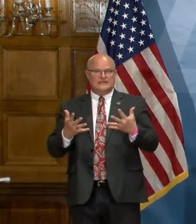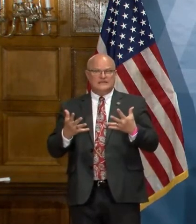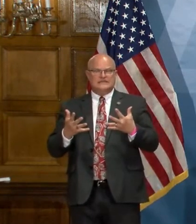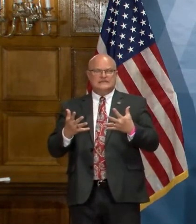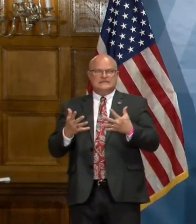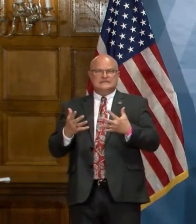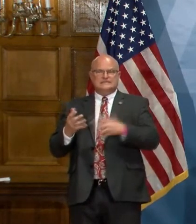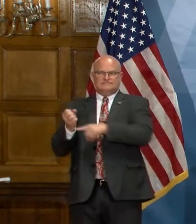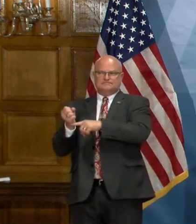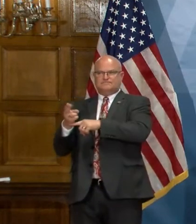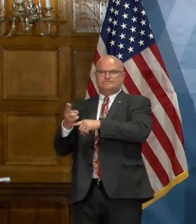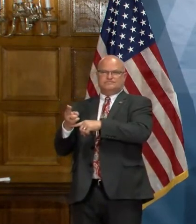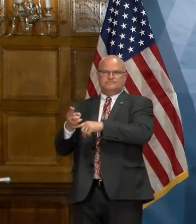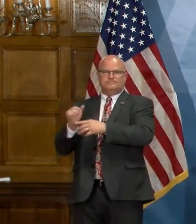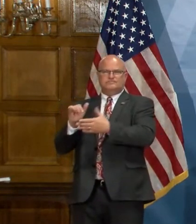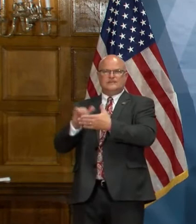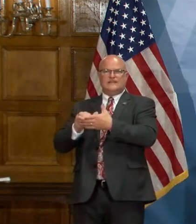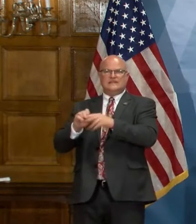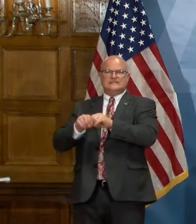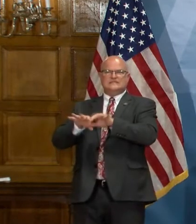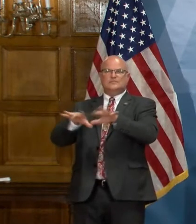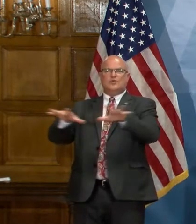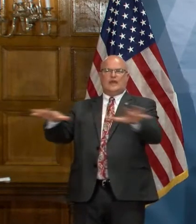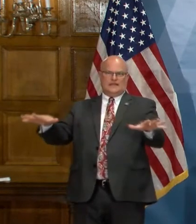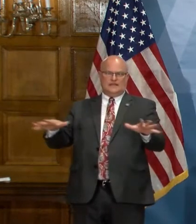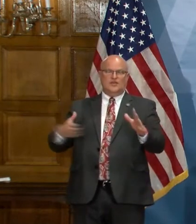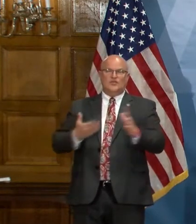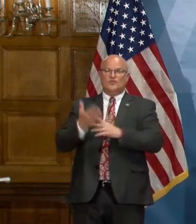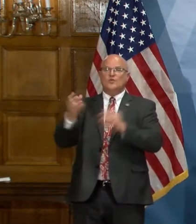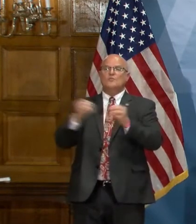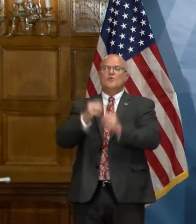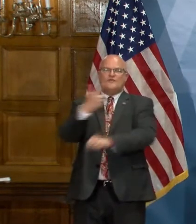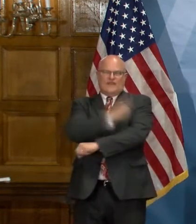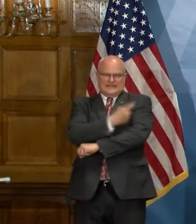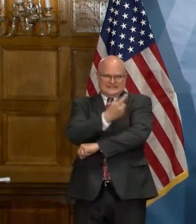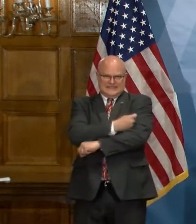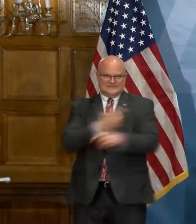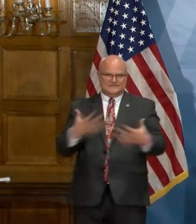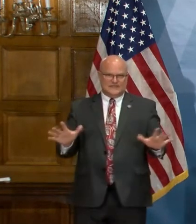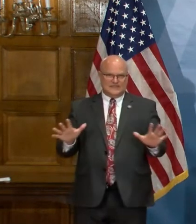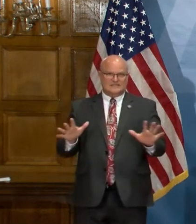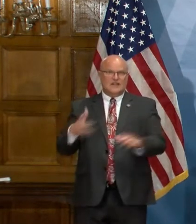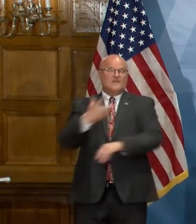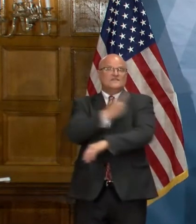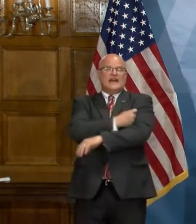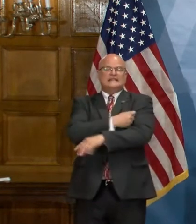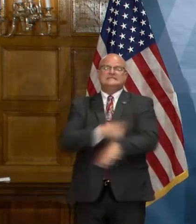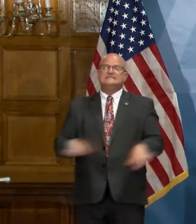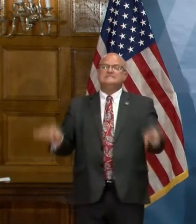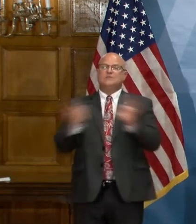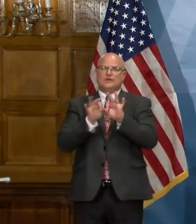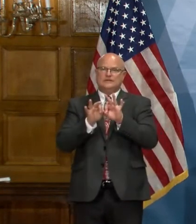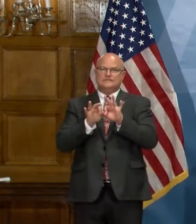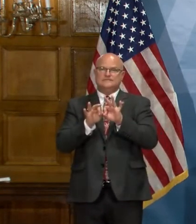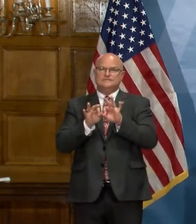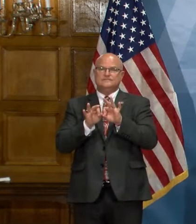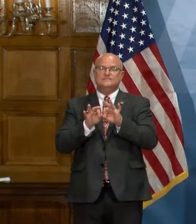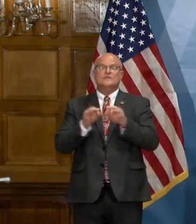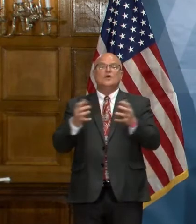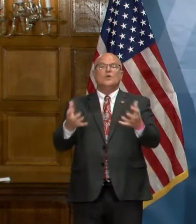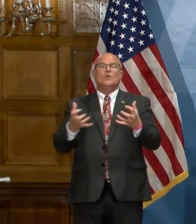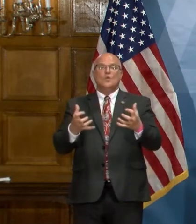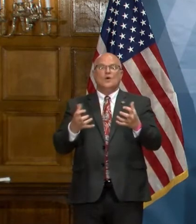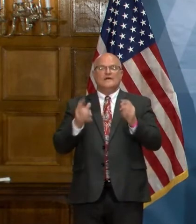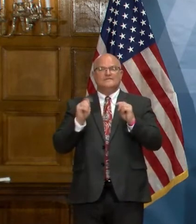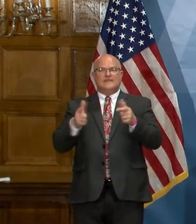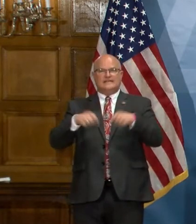beat the spread of COVID through more vaccinations. So vaccinations are critically important. We want to get them